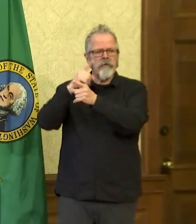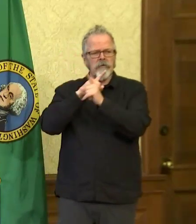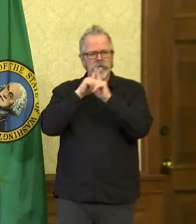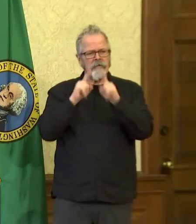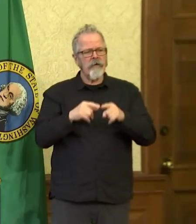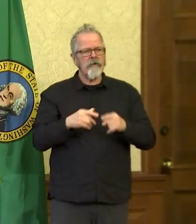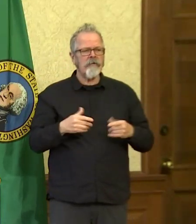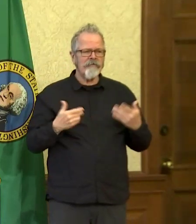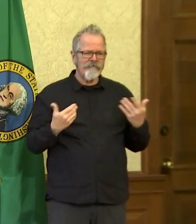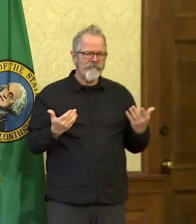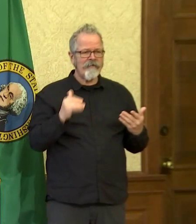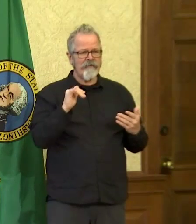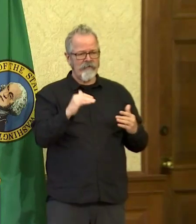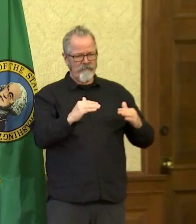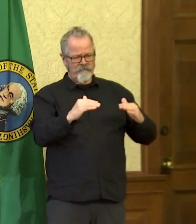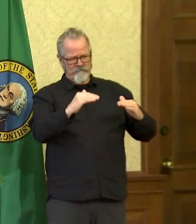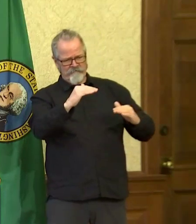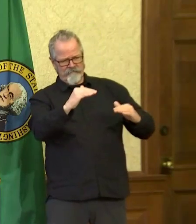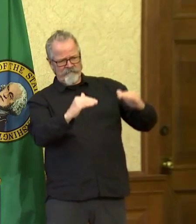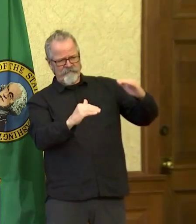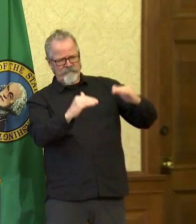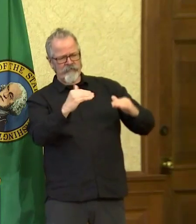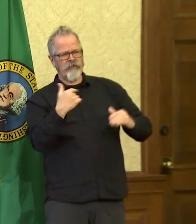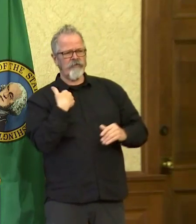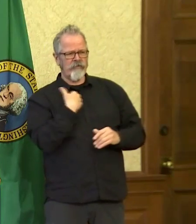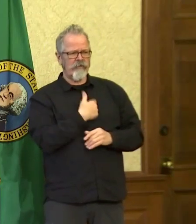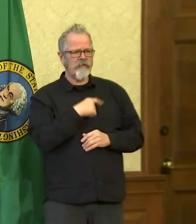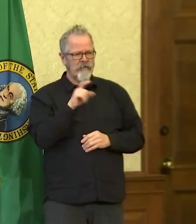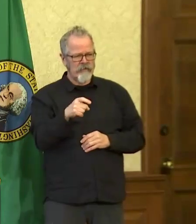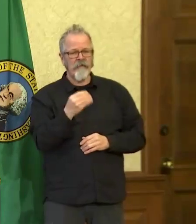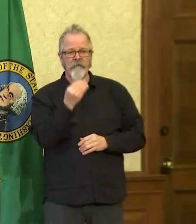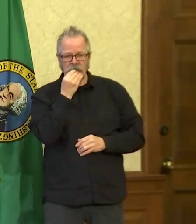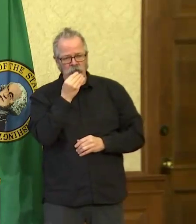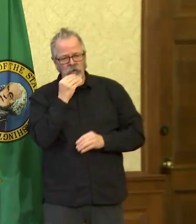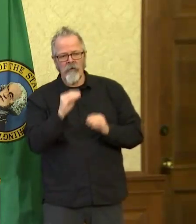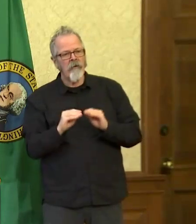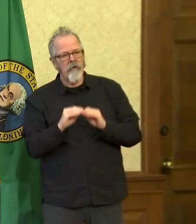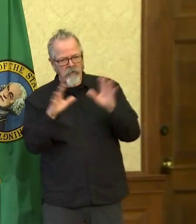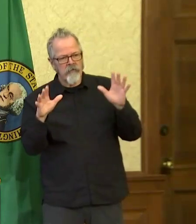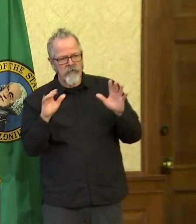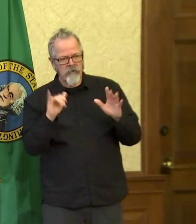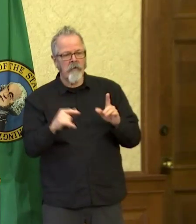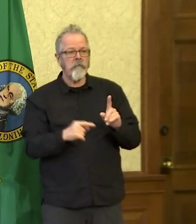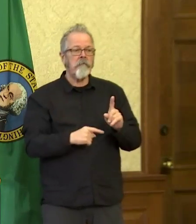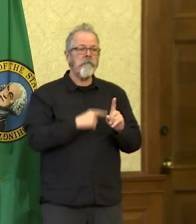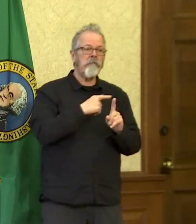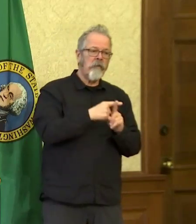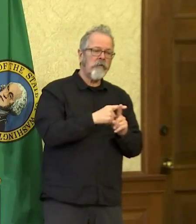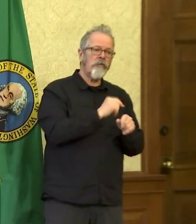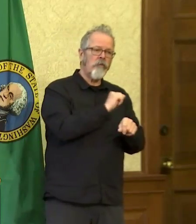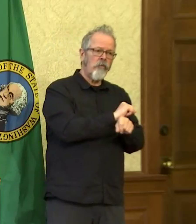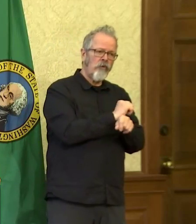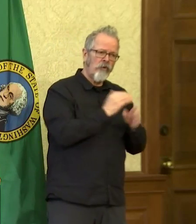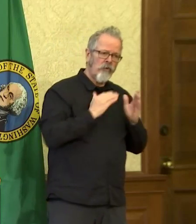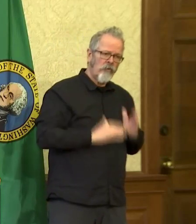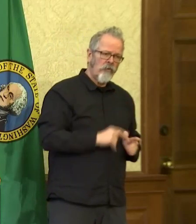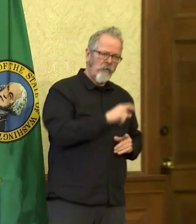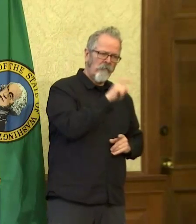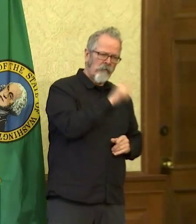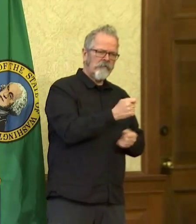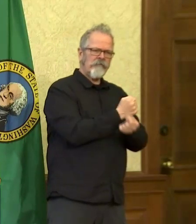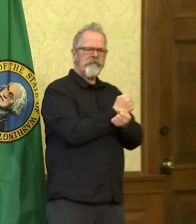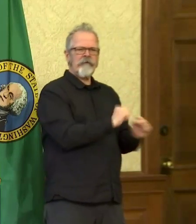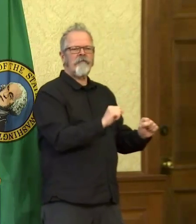we need to find a way to reconcile those two. We need to find creative solutions to be able to provide safety to